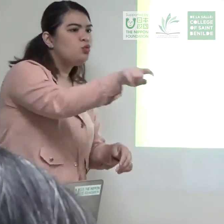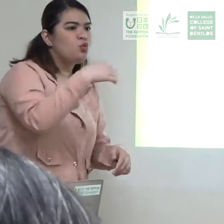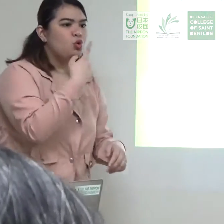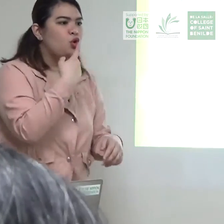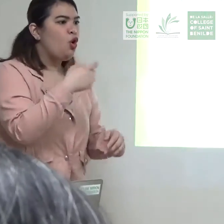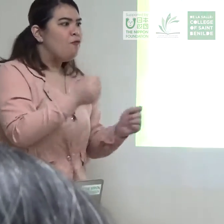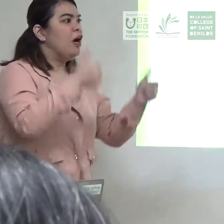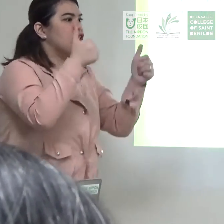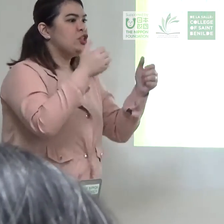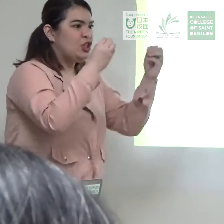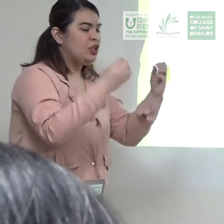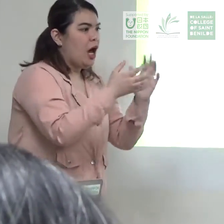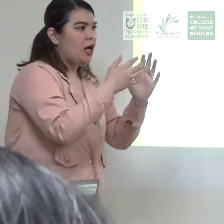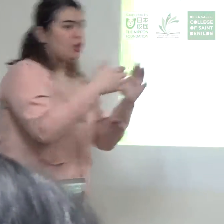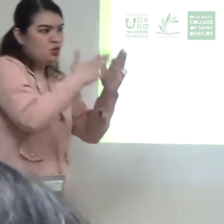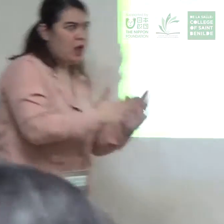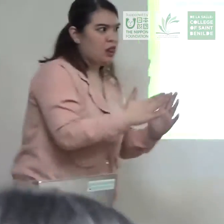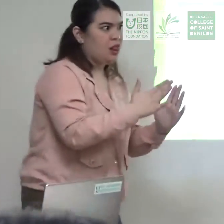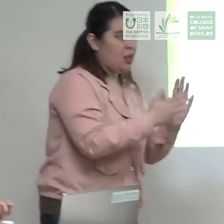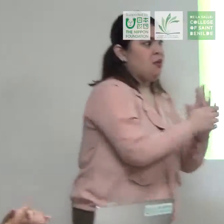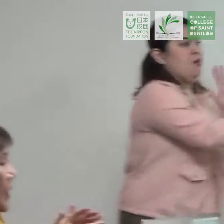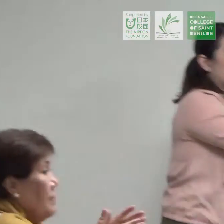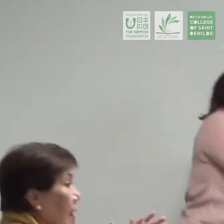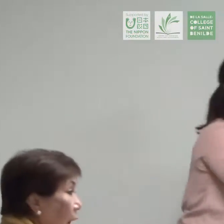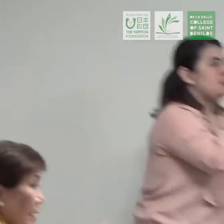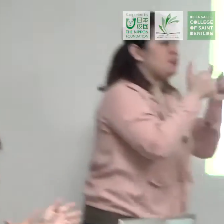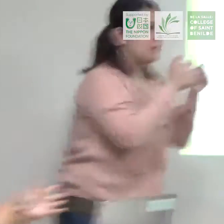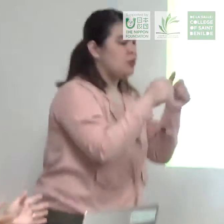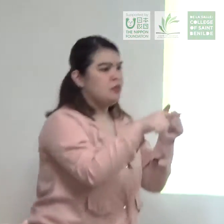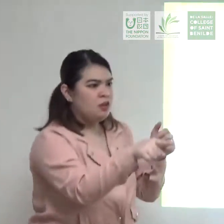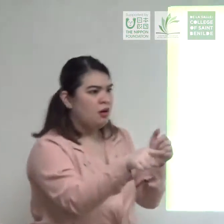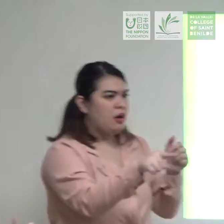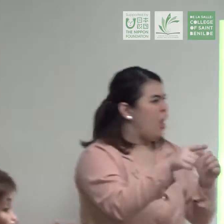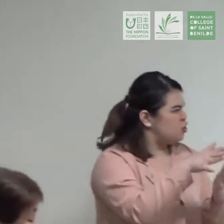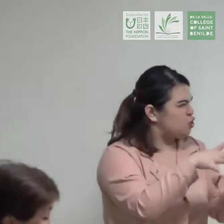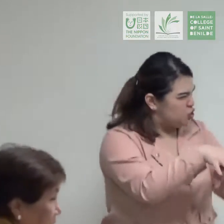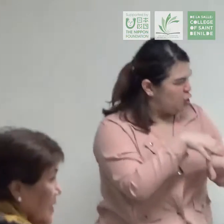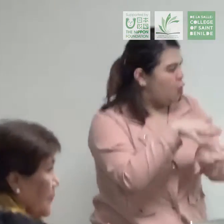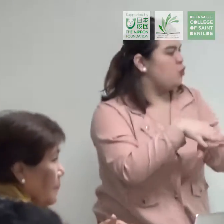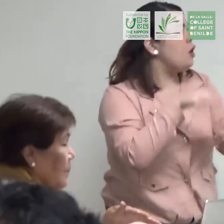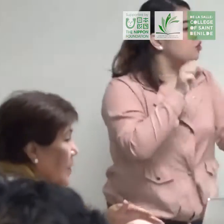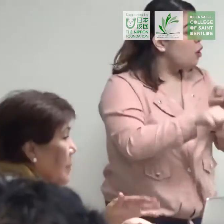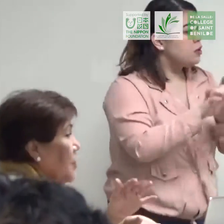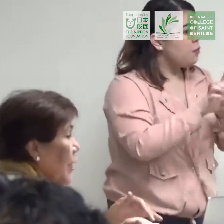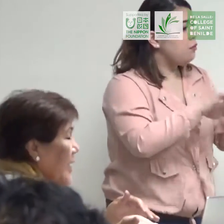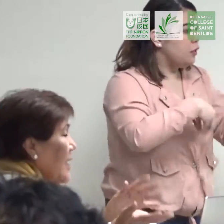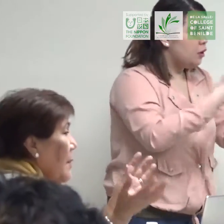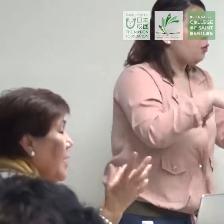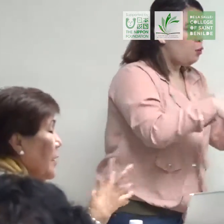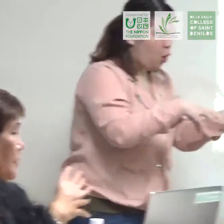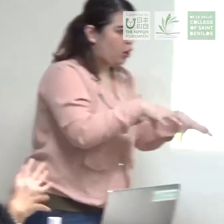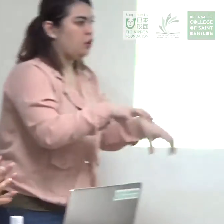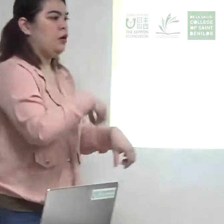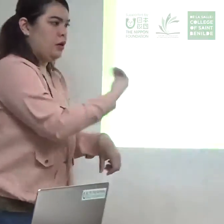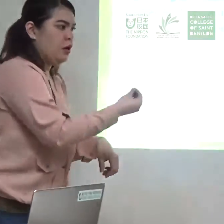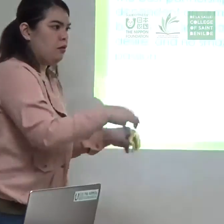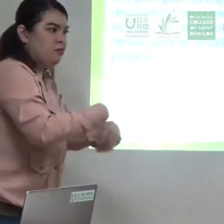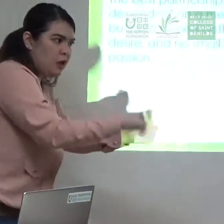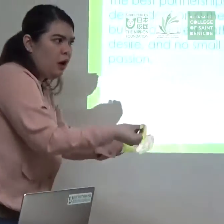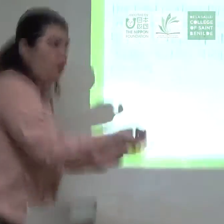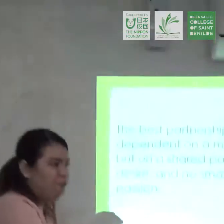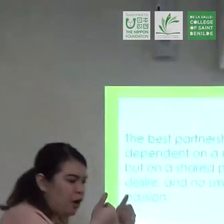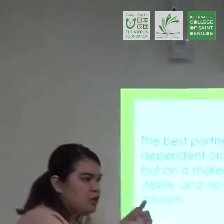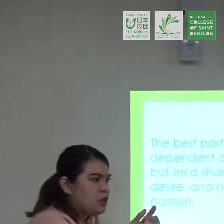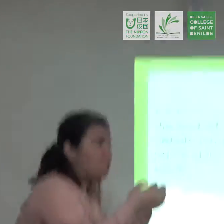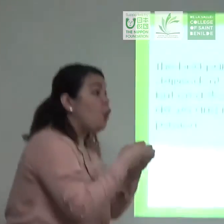fast compared to others. So you can vary the task between and among your students.